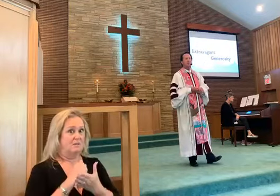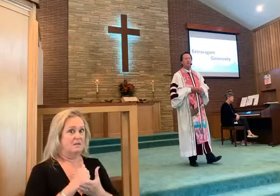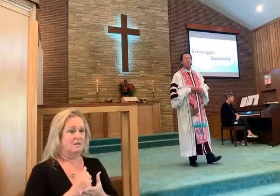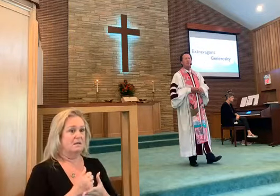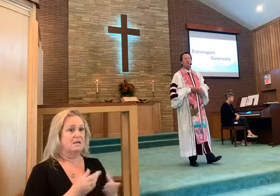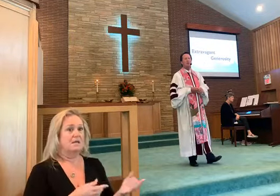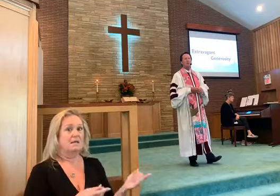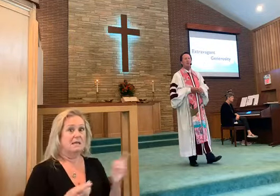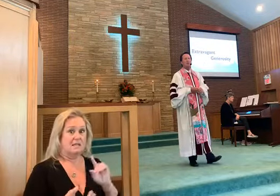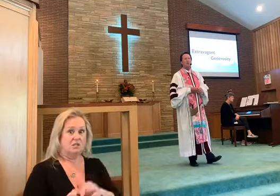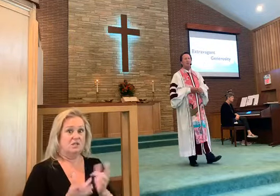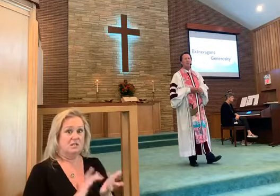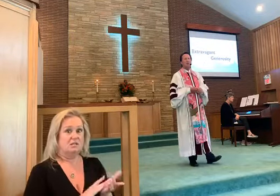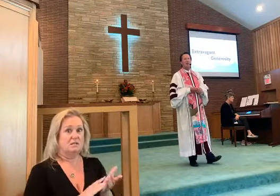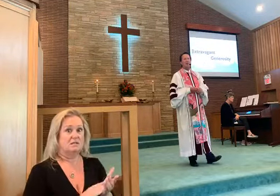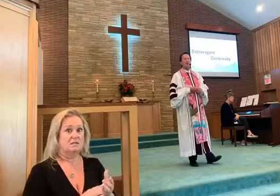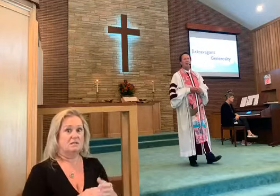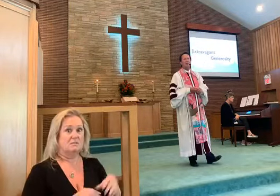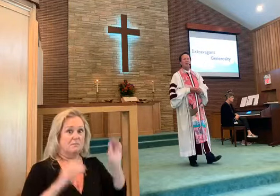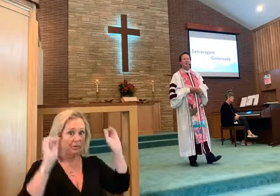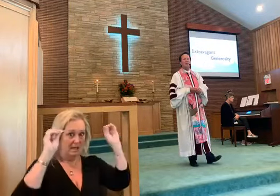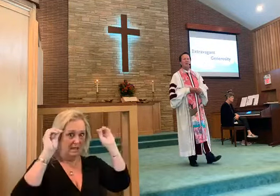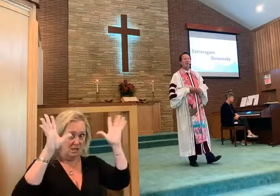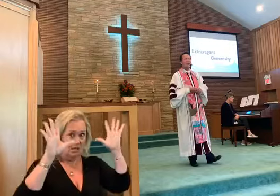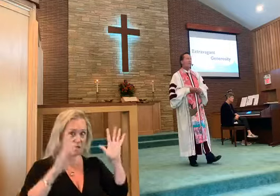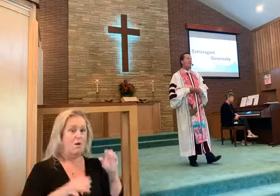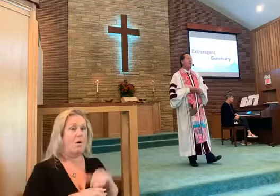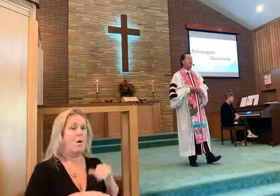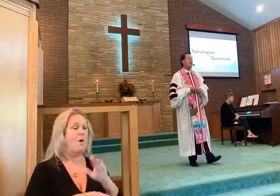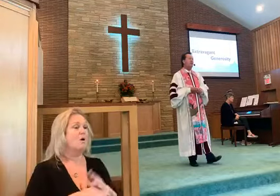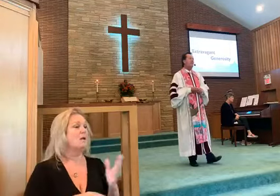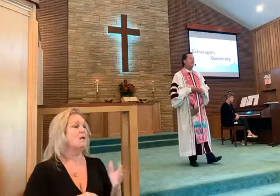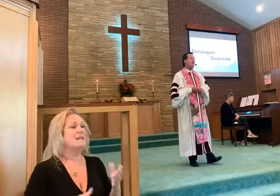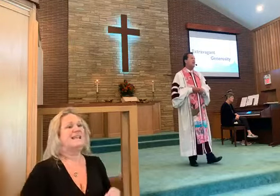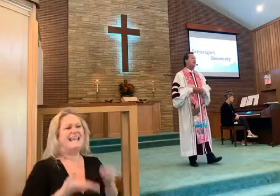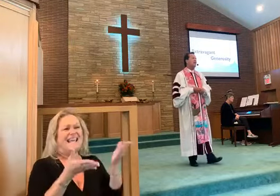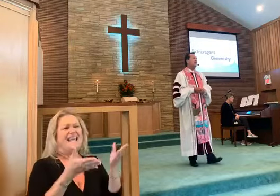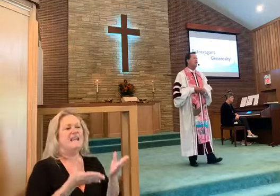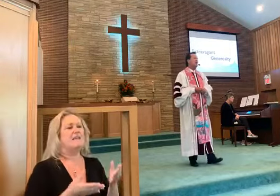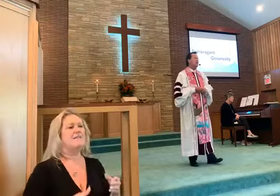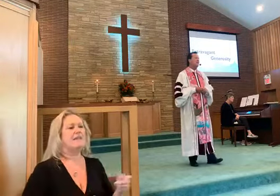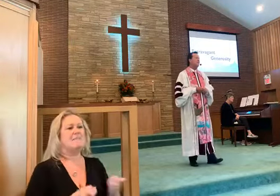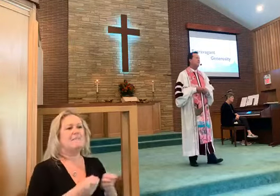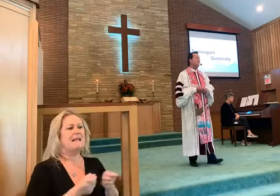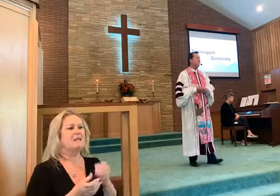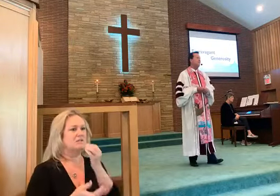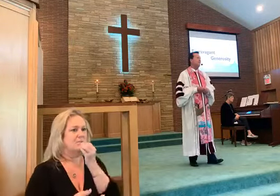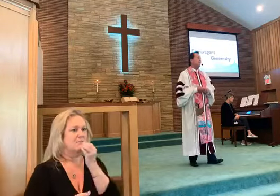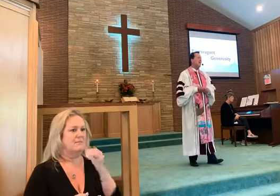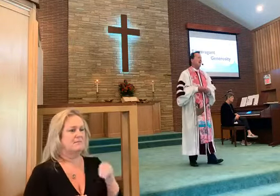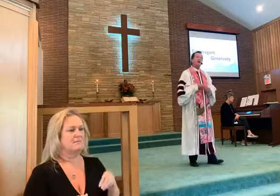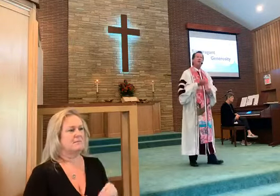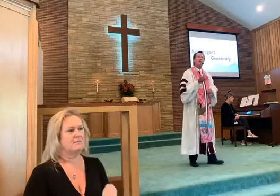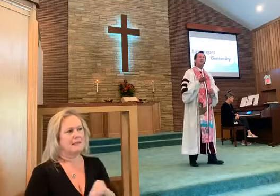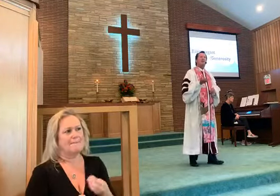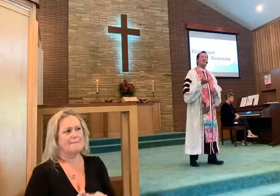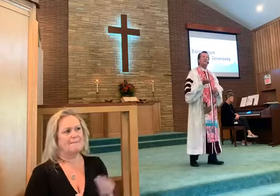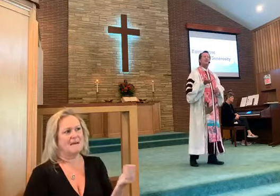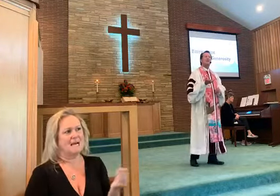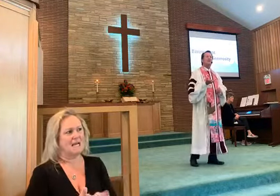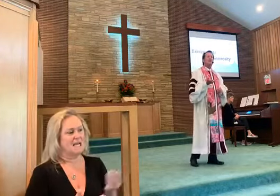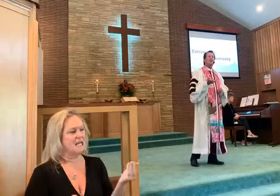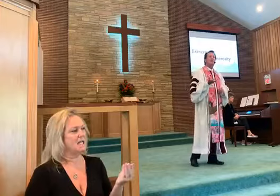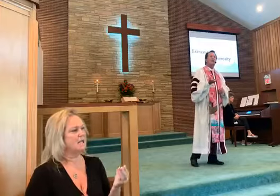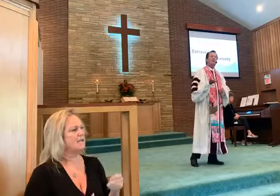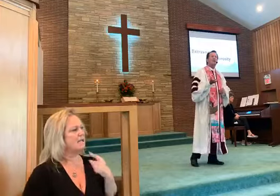Jesus movement off the ground. They were the ones that gave and managed the money. And I don't know what that